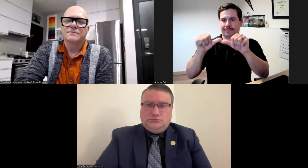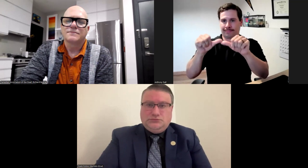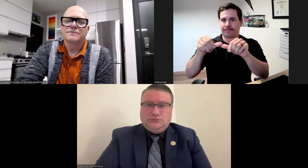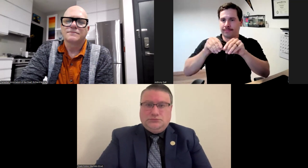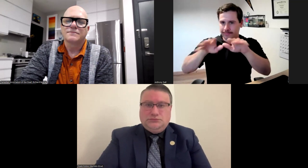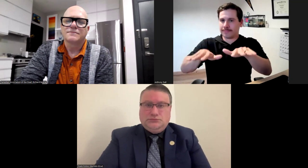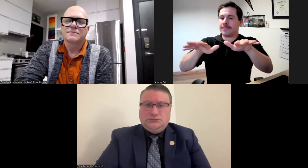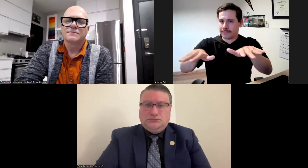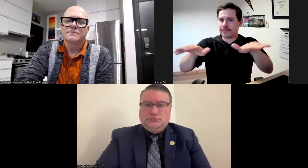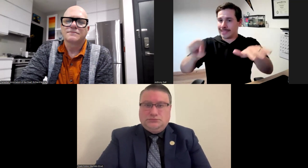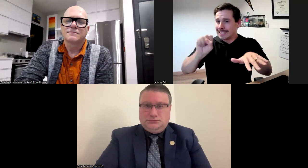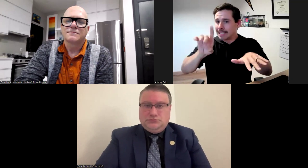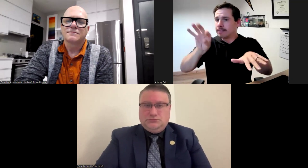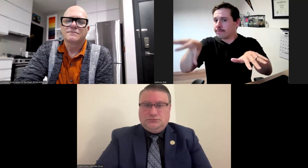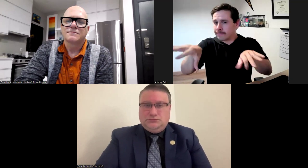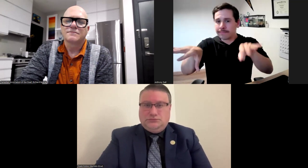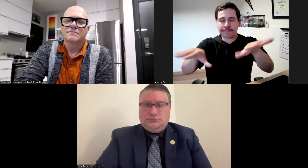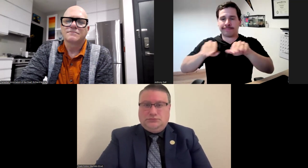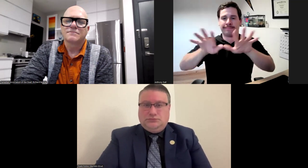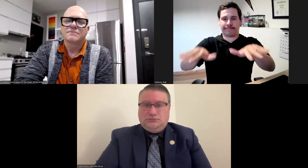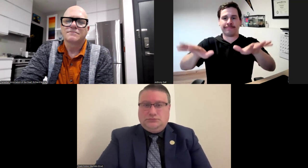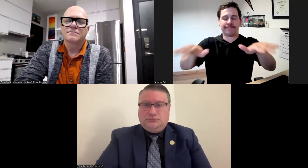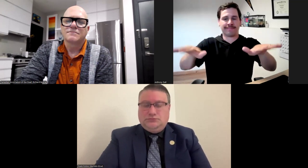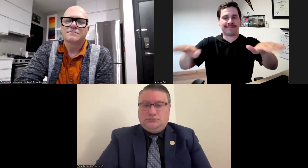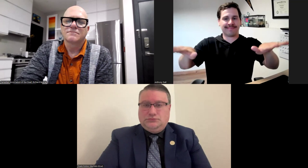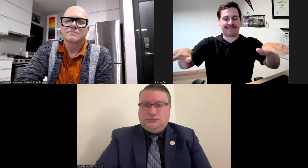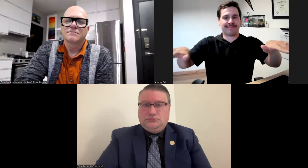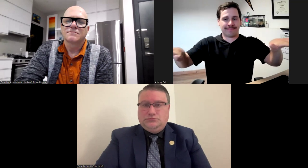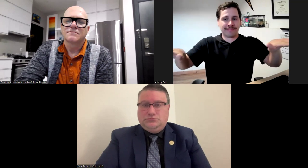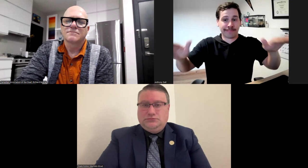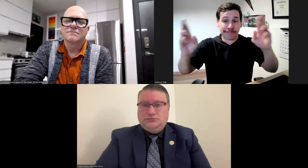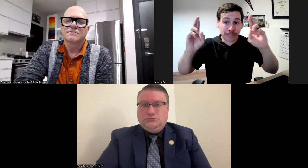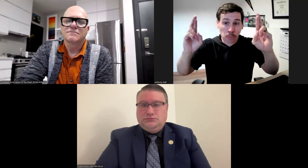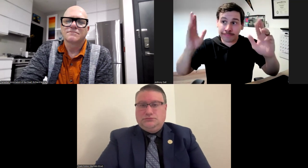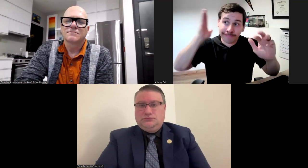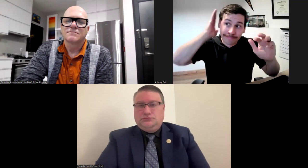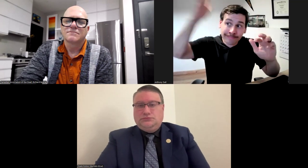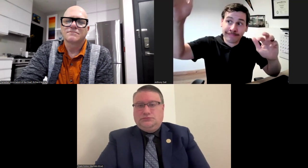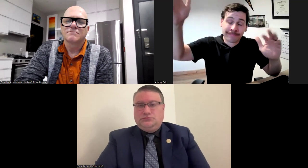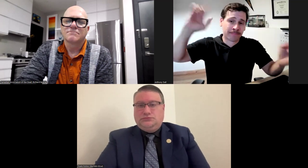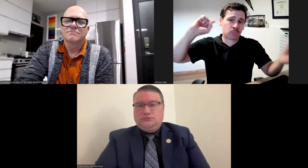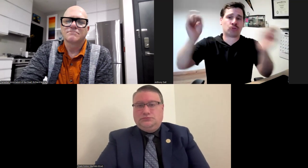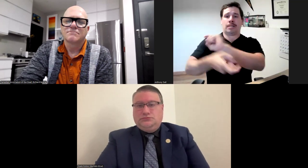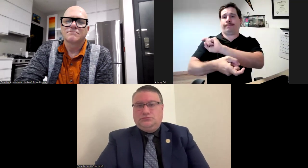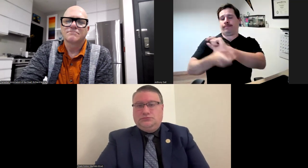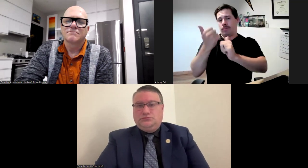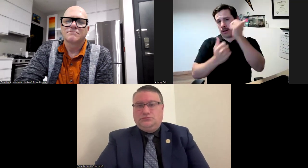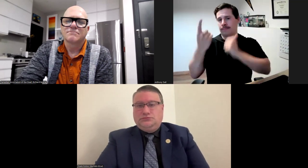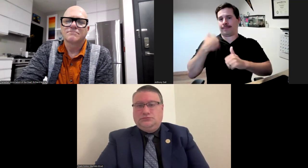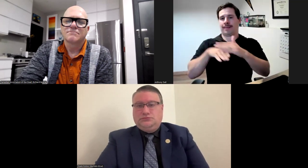and it is an ongoing advocacy work that needs to be done. It's like throwing a small pebble into a pond that is huge, and we're